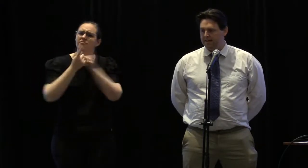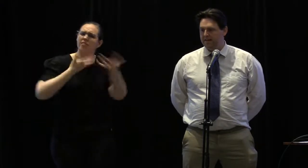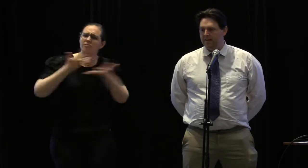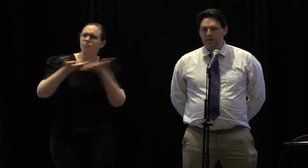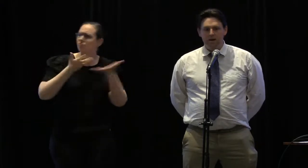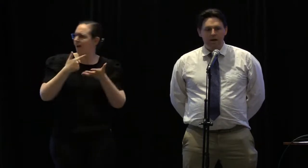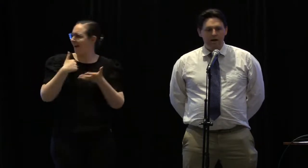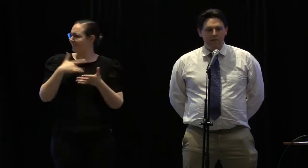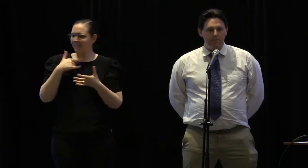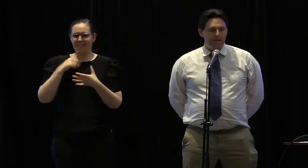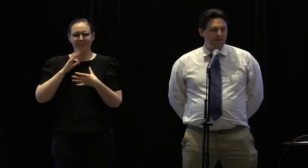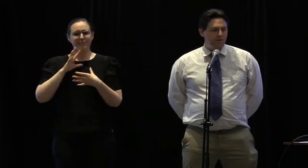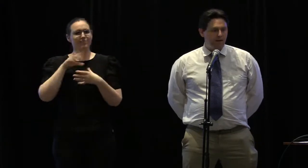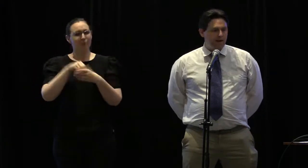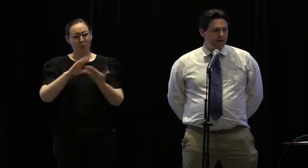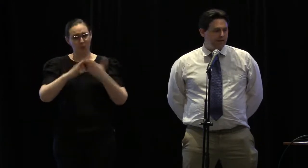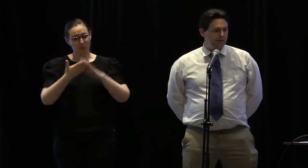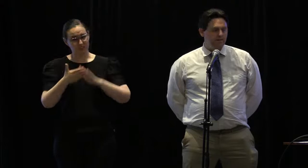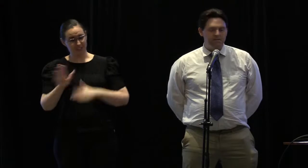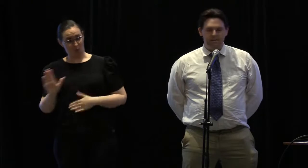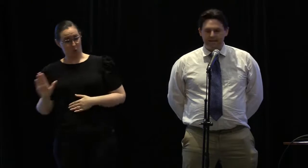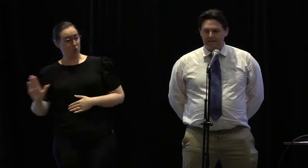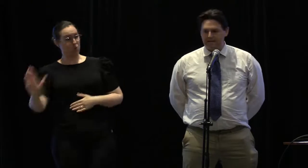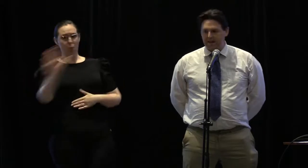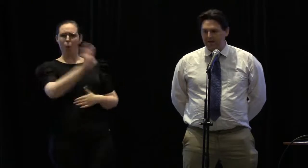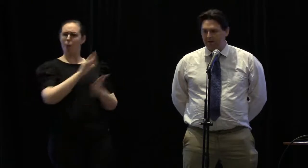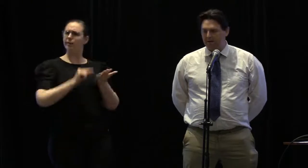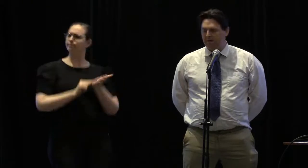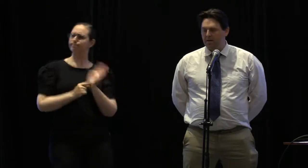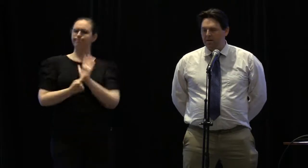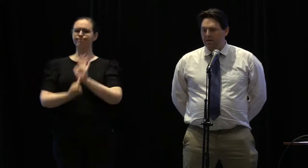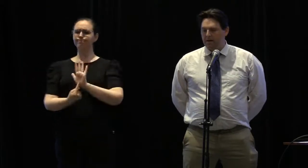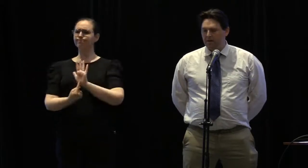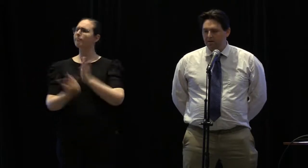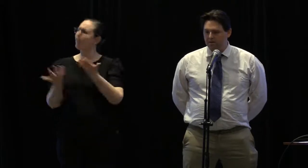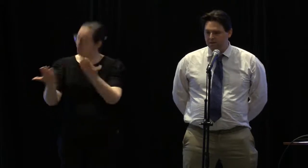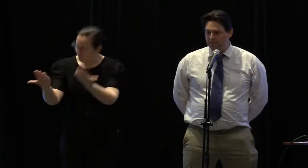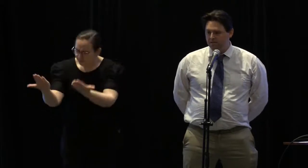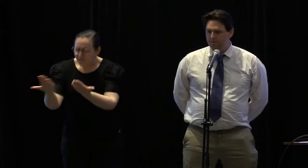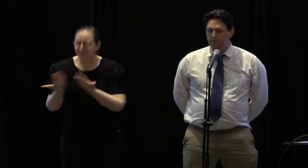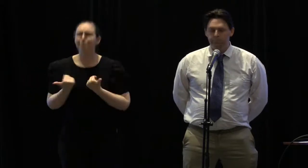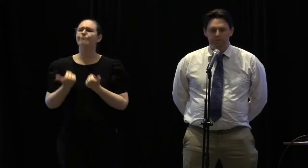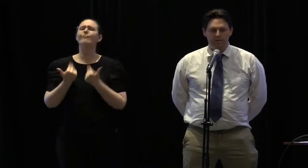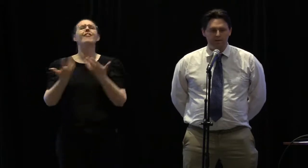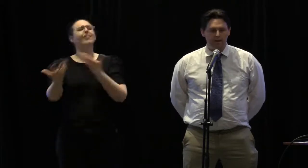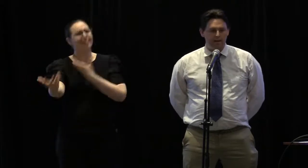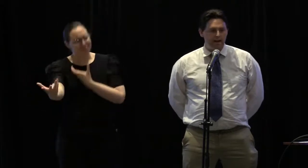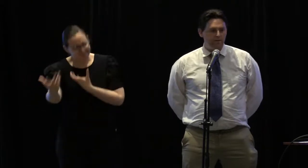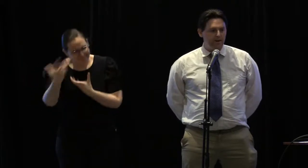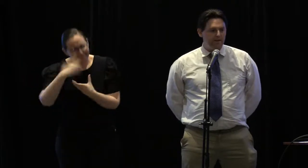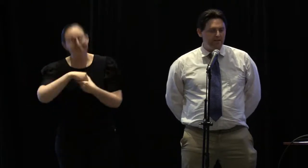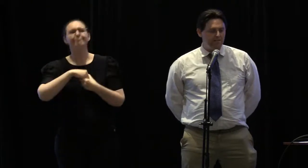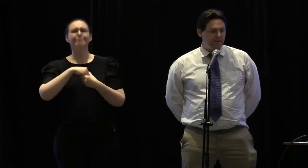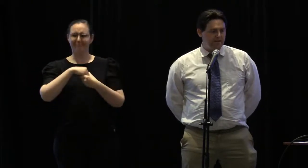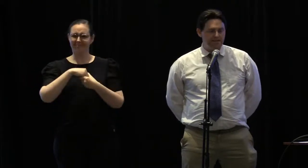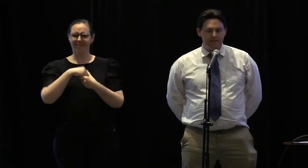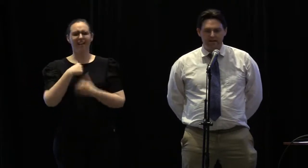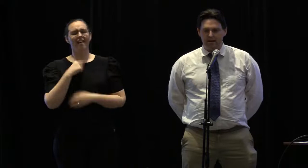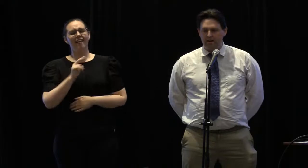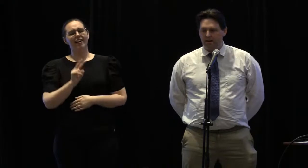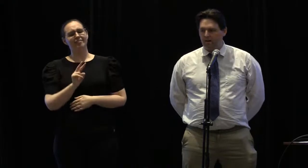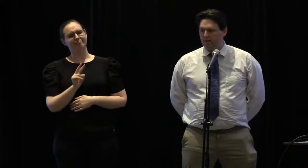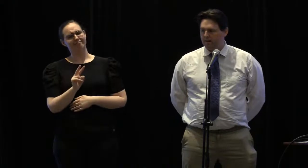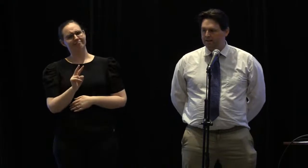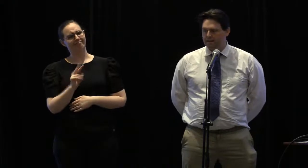set in creating spaces that are inclusive and creating spaces